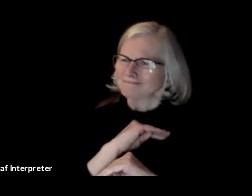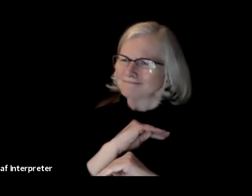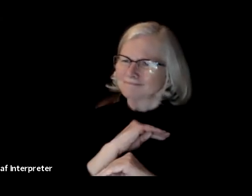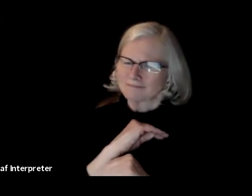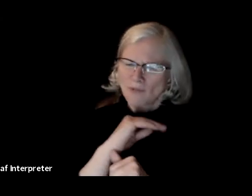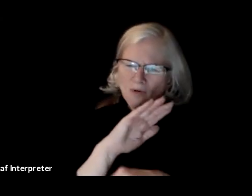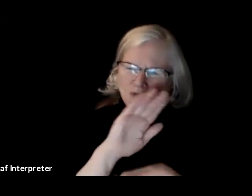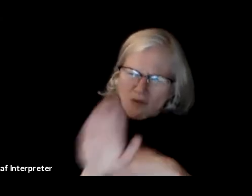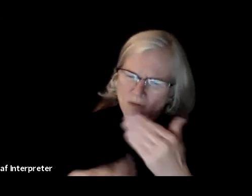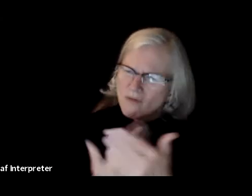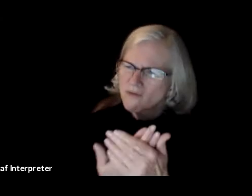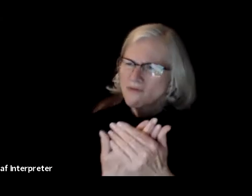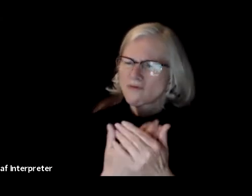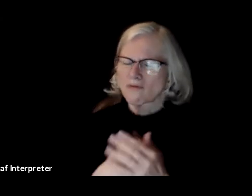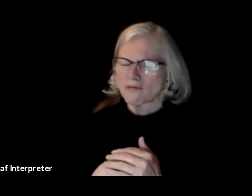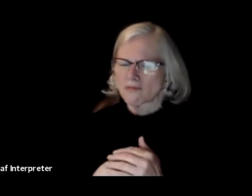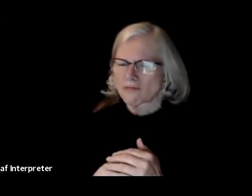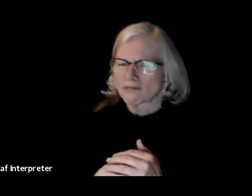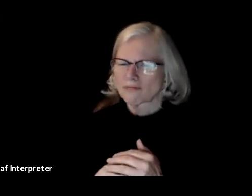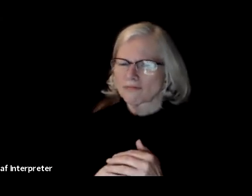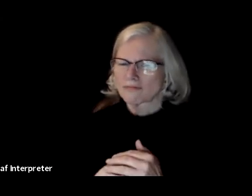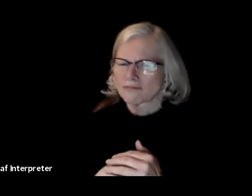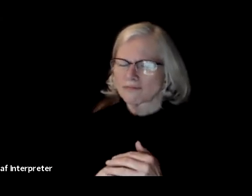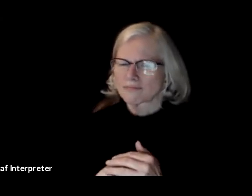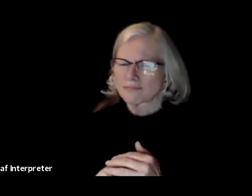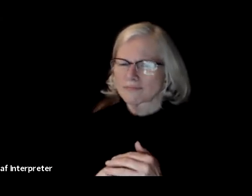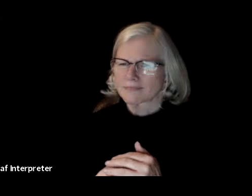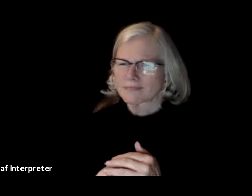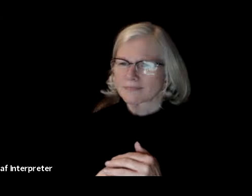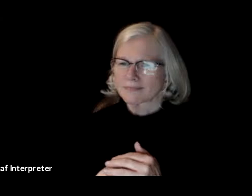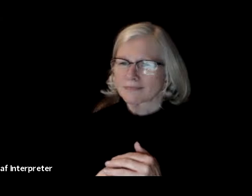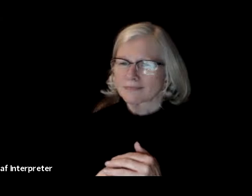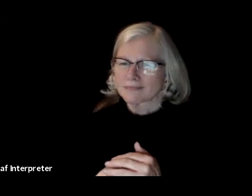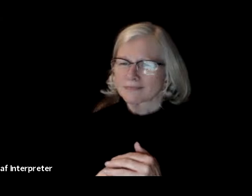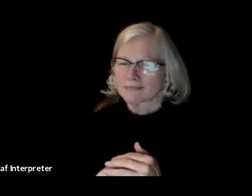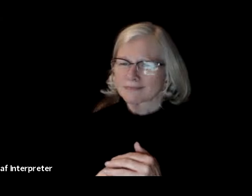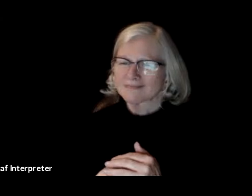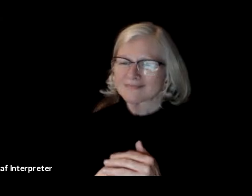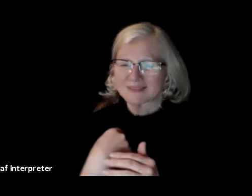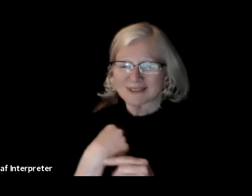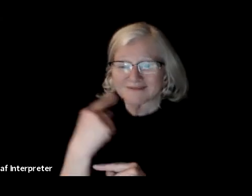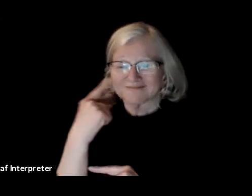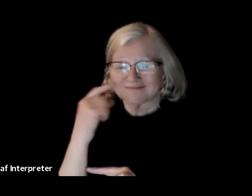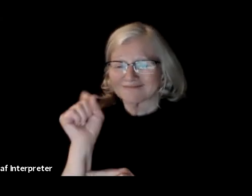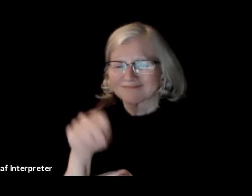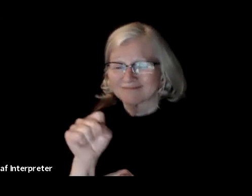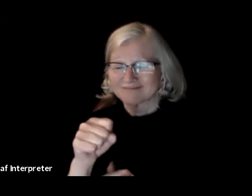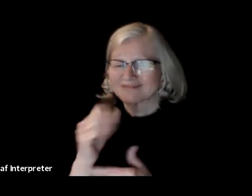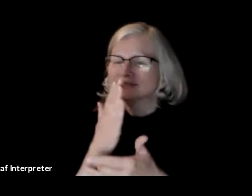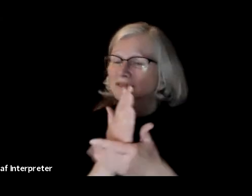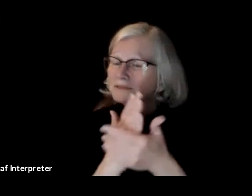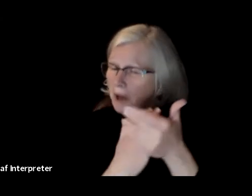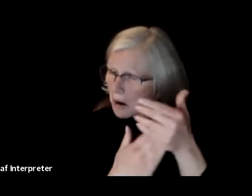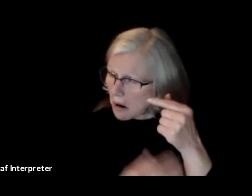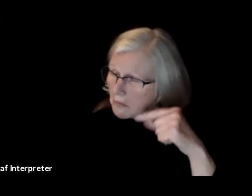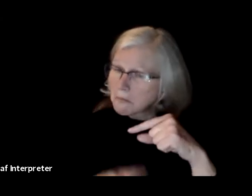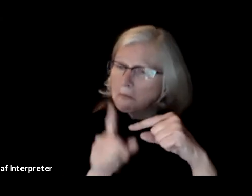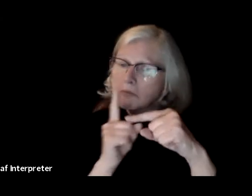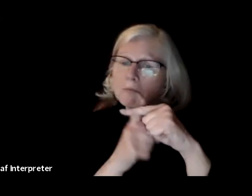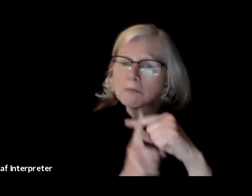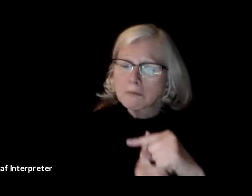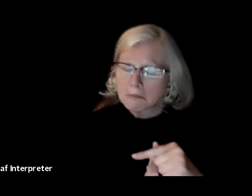in their community. So we certainly think there are advantages to that